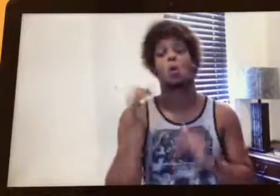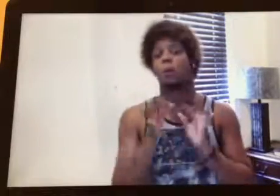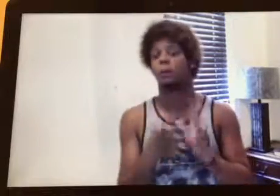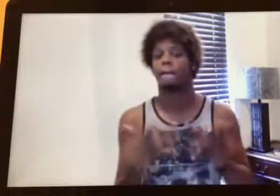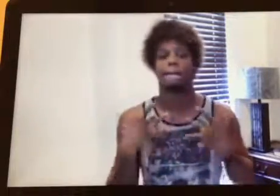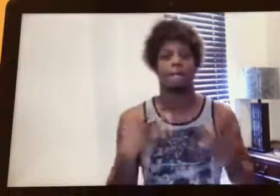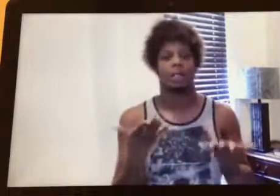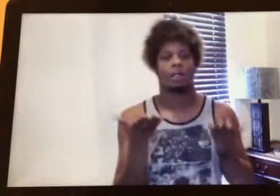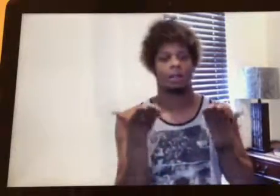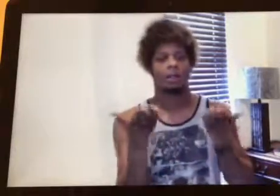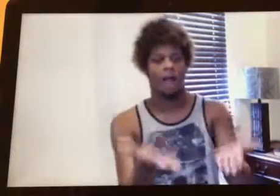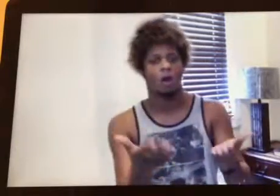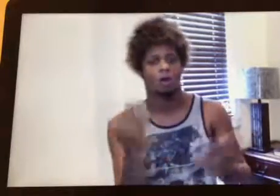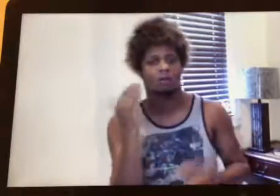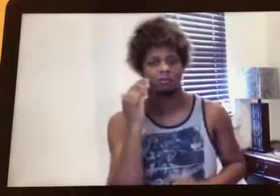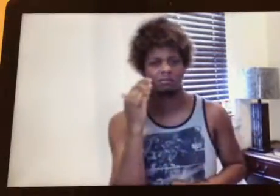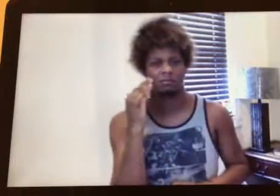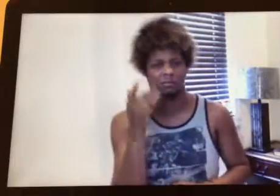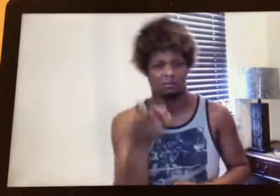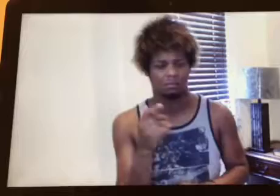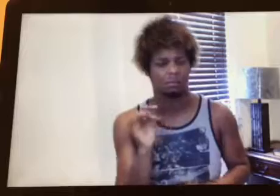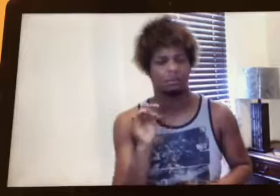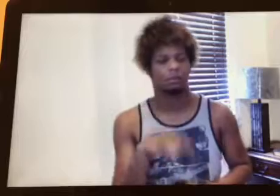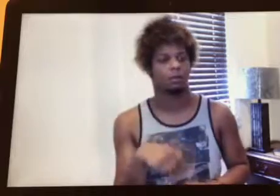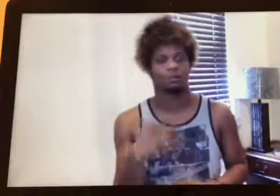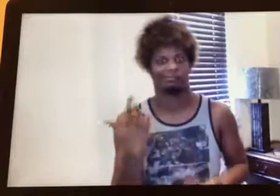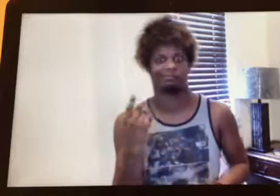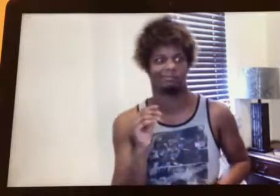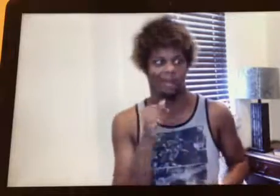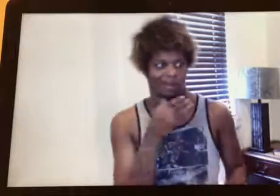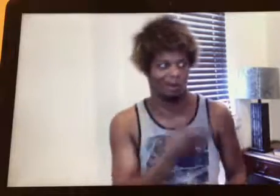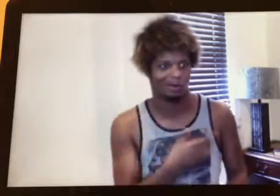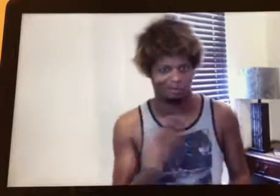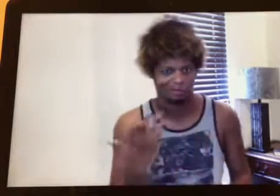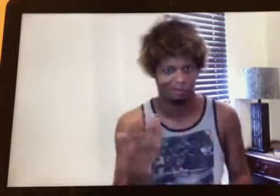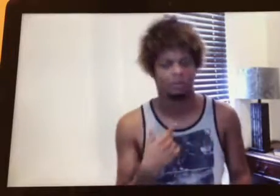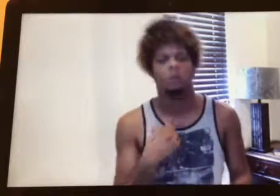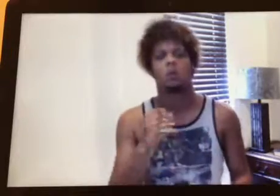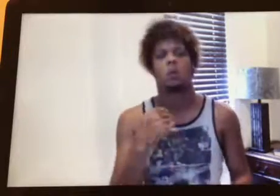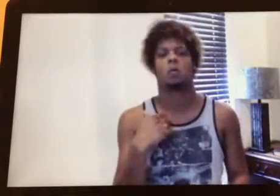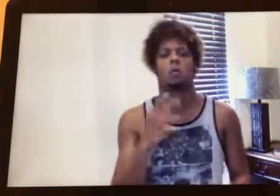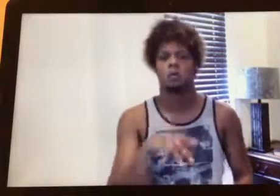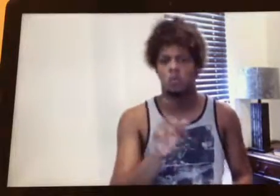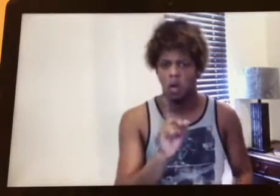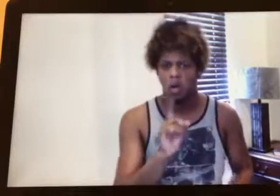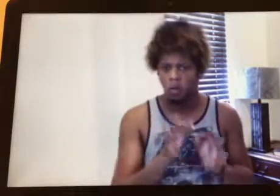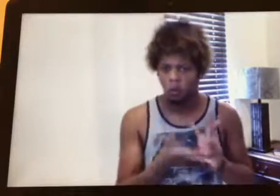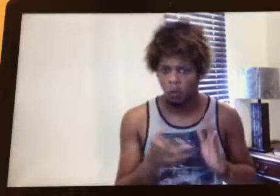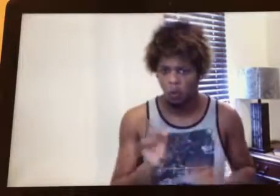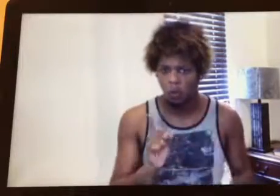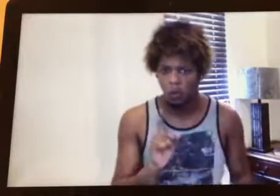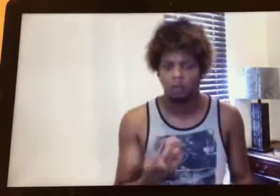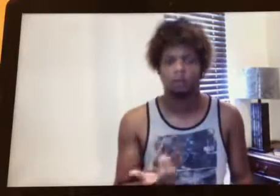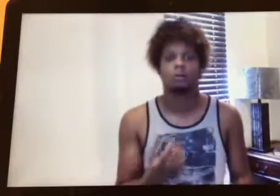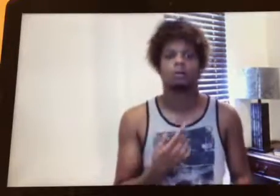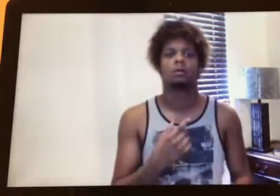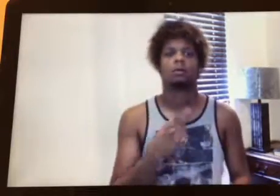And normally, the interpreter is typically there, but they weren't there this time, which I just noticed. I went up